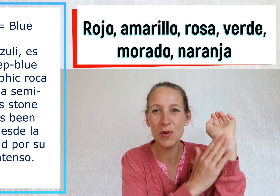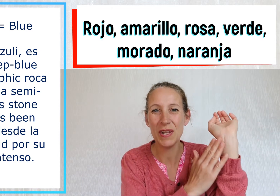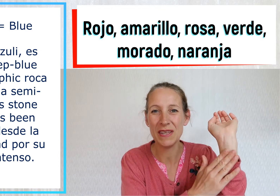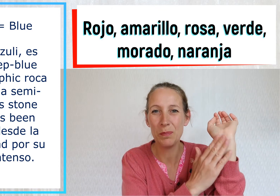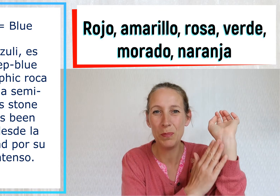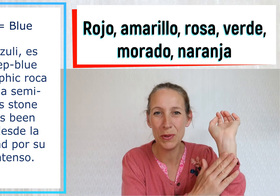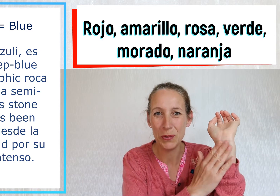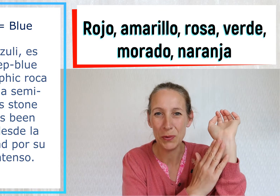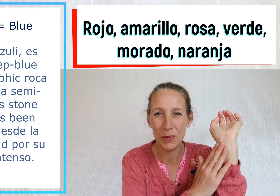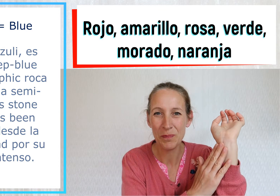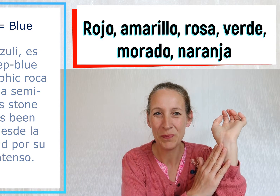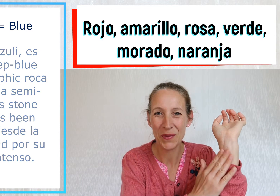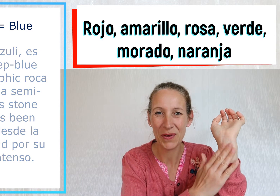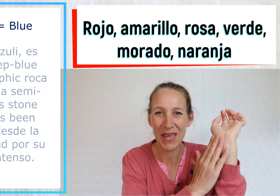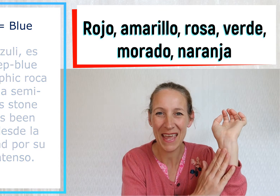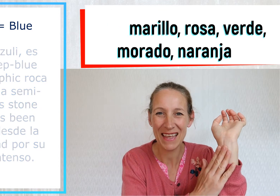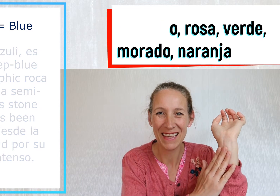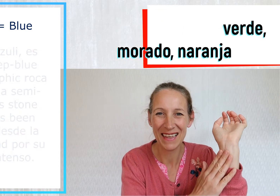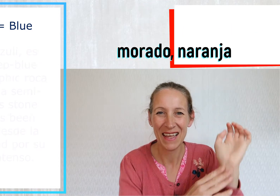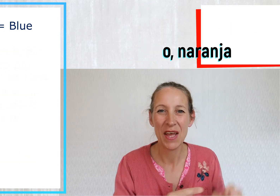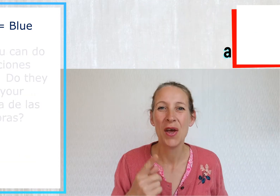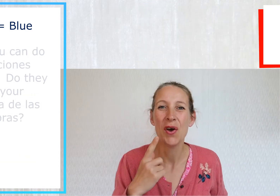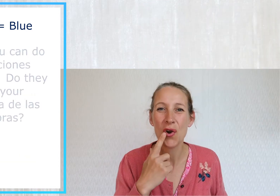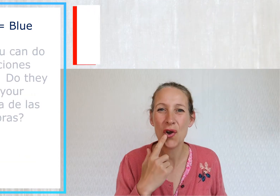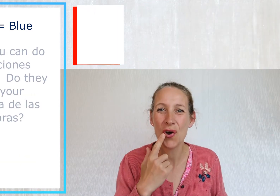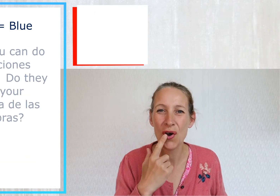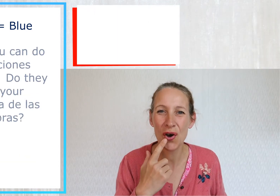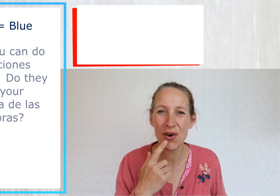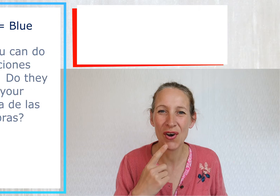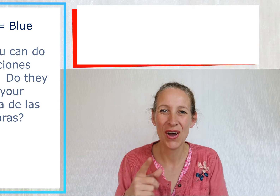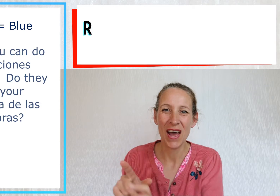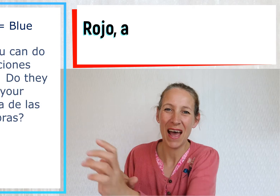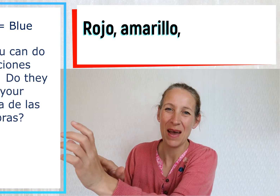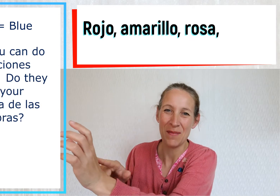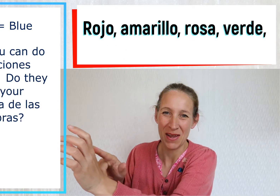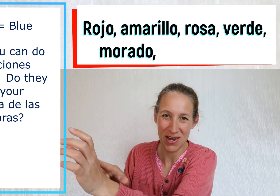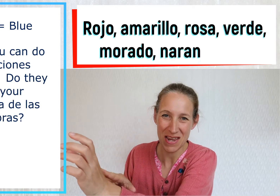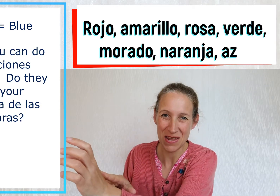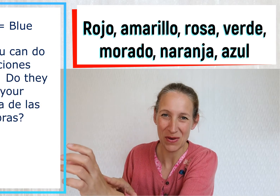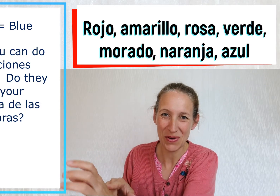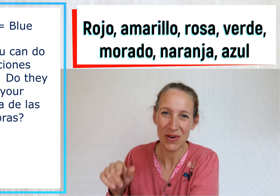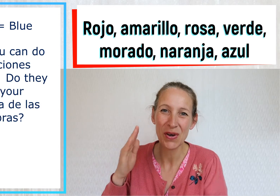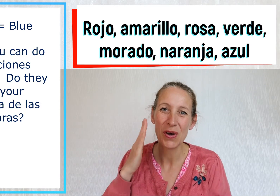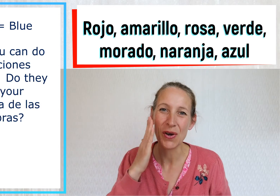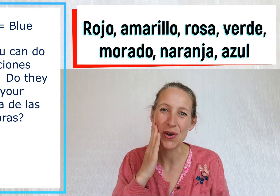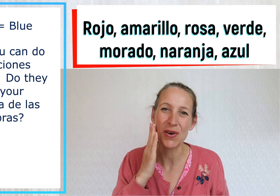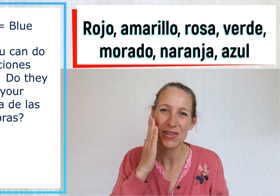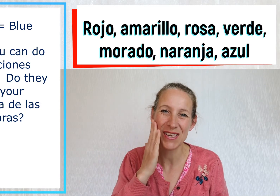is blue. Okay? Rojo, amarillo,